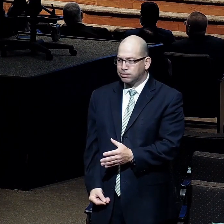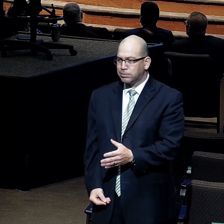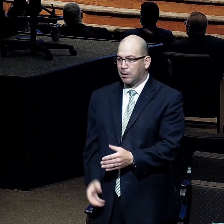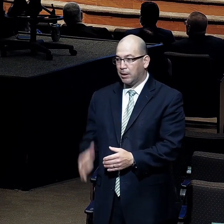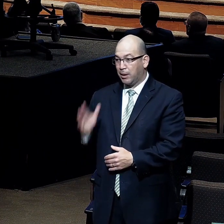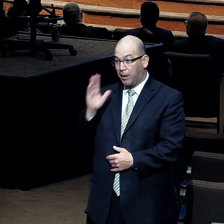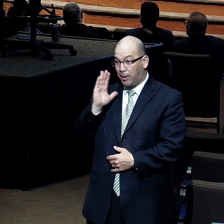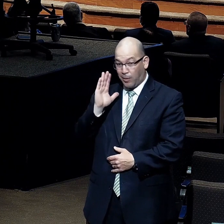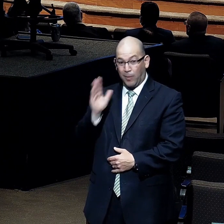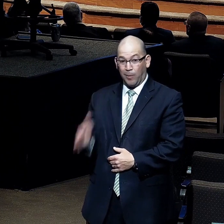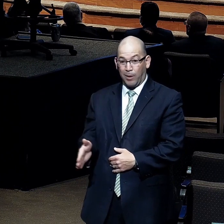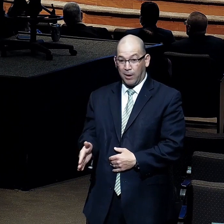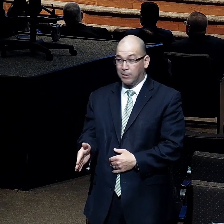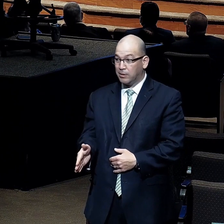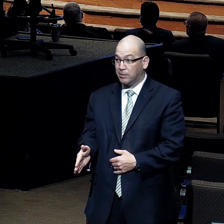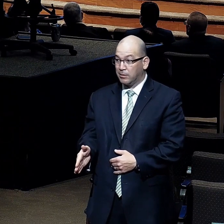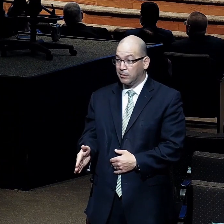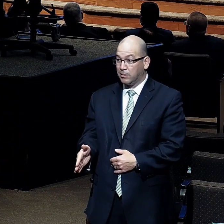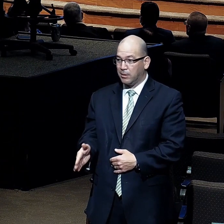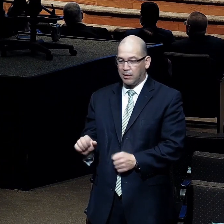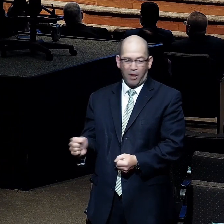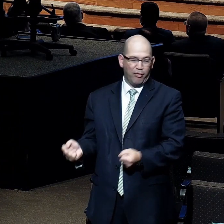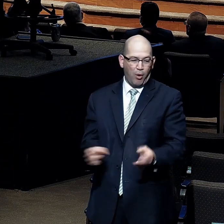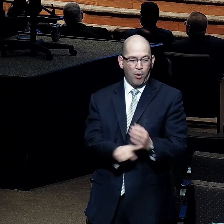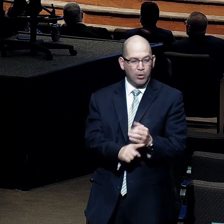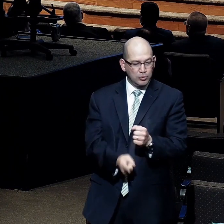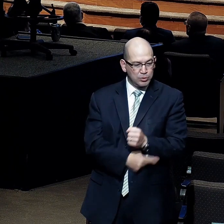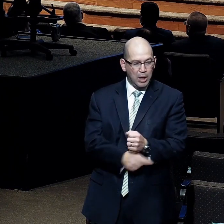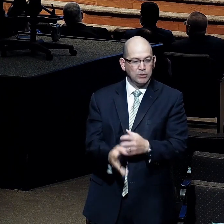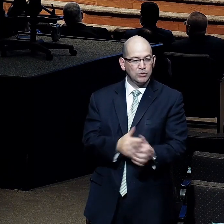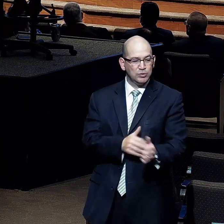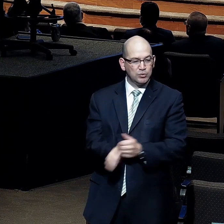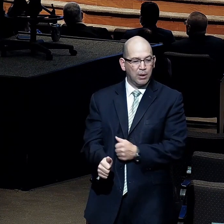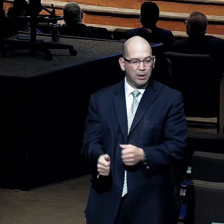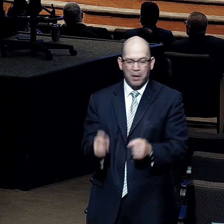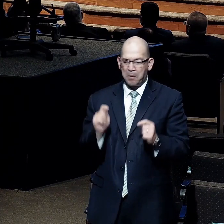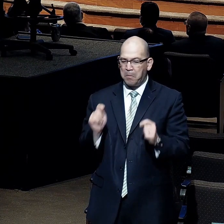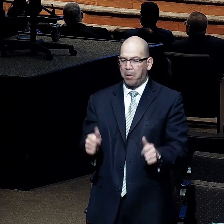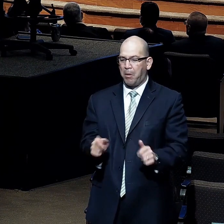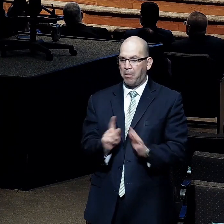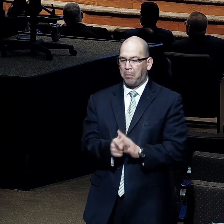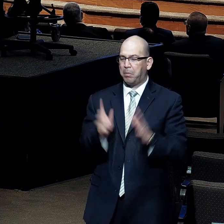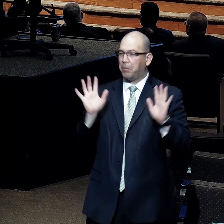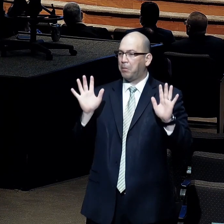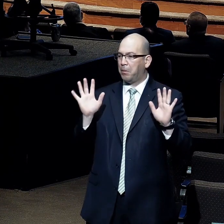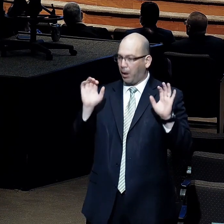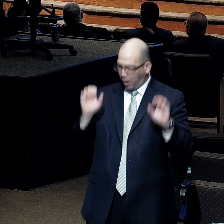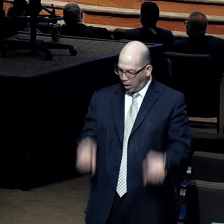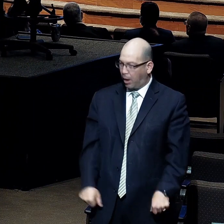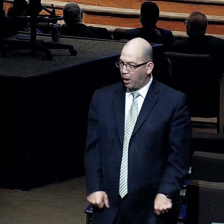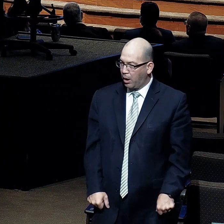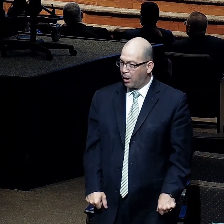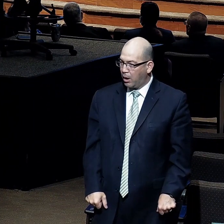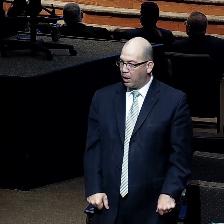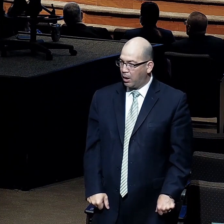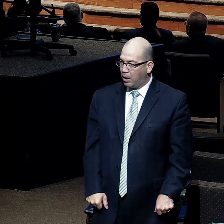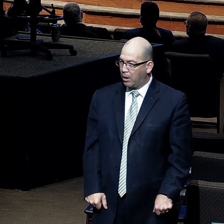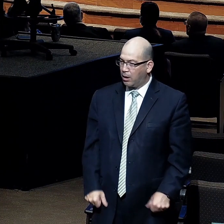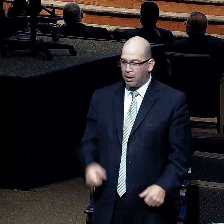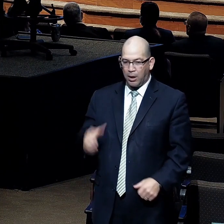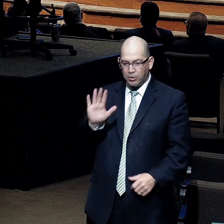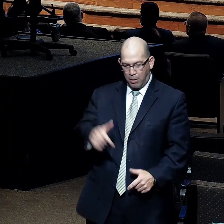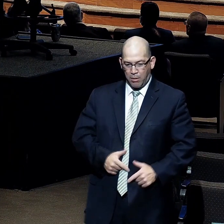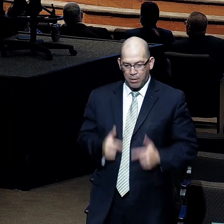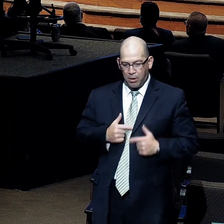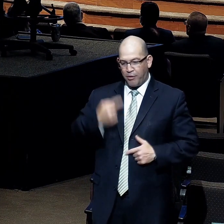it's going to be gone. It can be thrown away, it can be destroyed in a second, in a vapor. It was gone forever. And what have you lived for? What did you make those